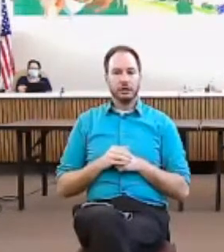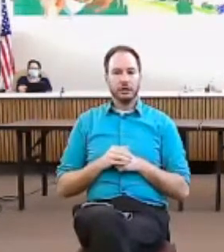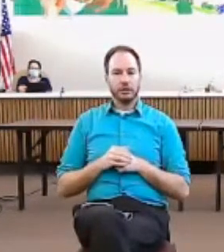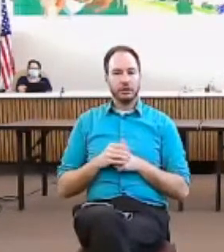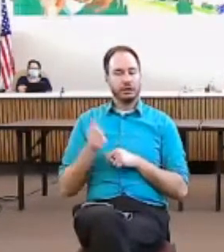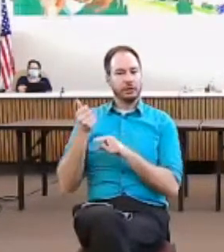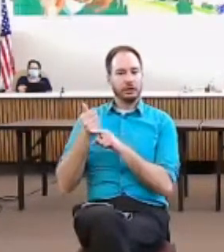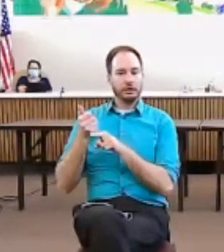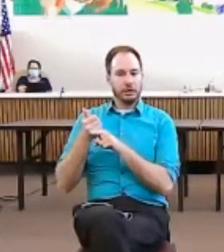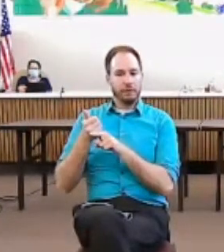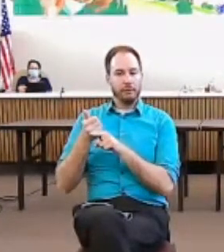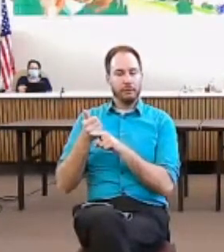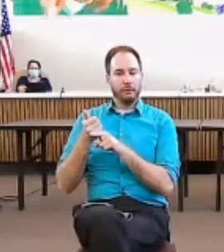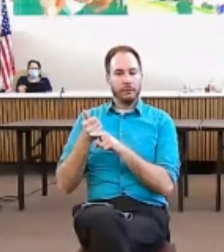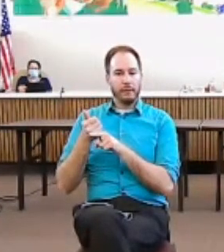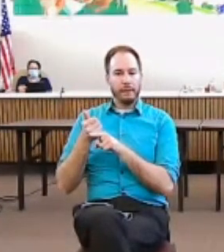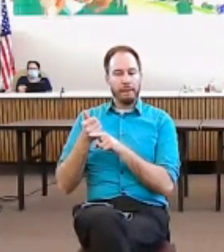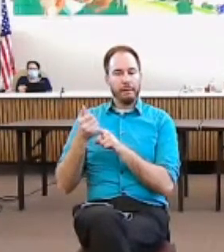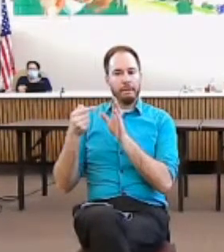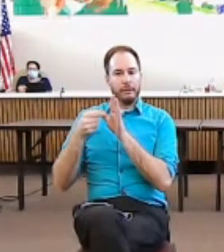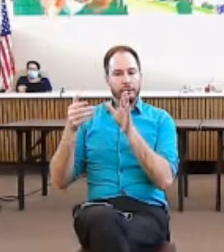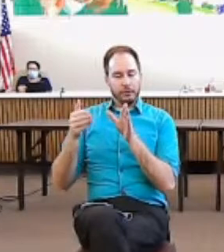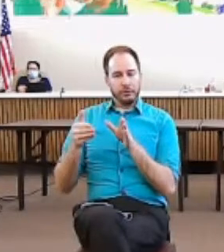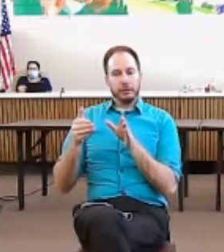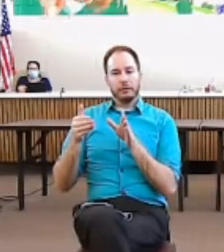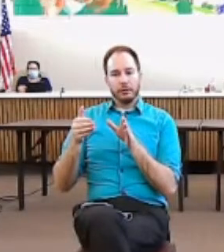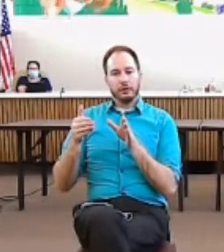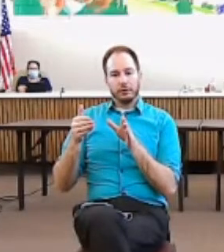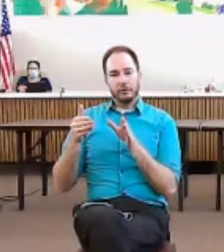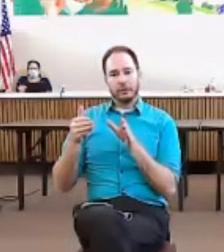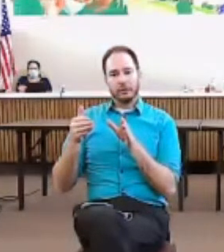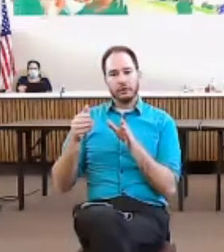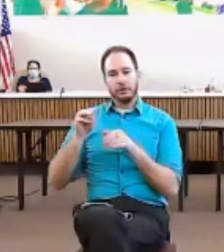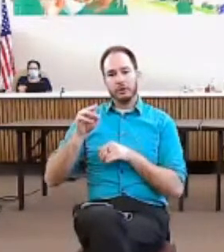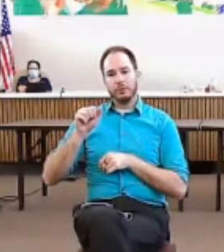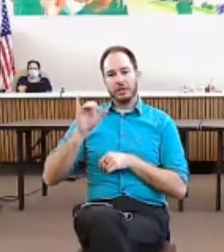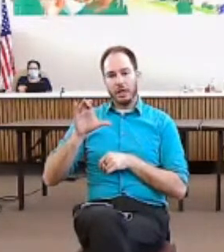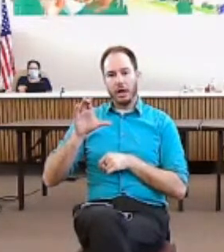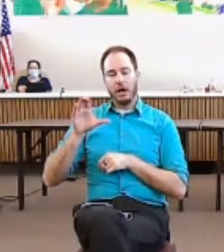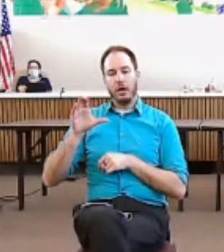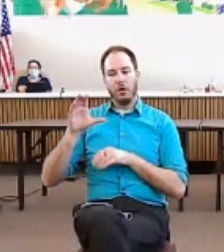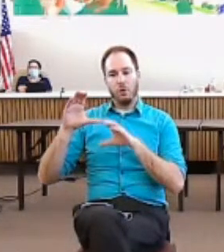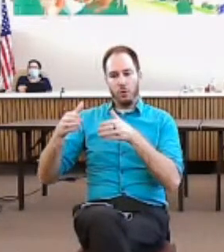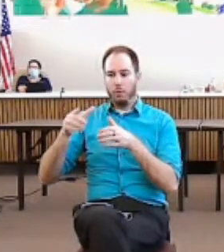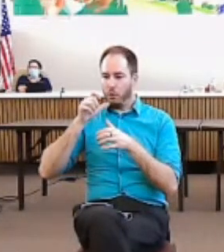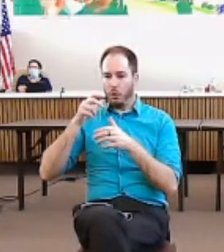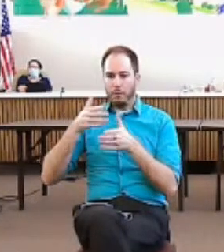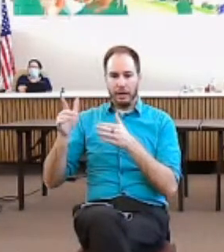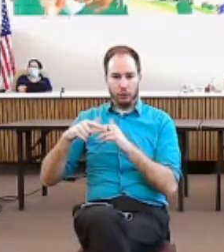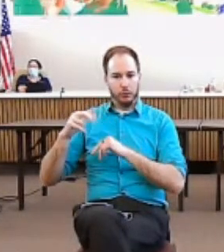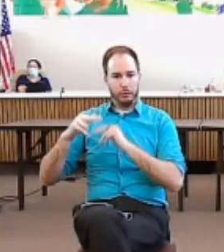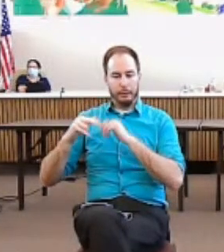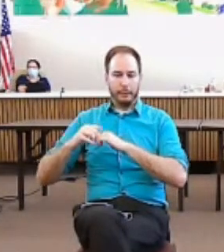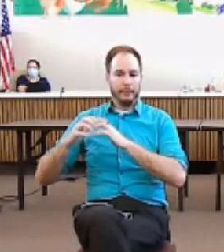who is a representative of the Masonic Order that is putting this development together.